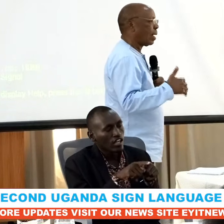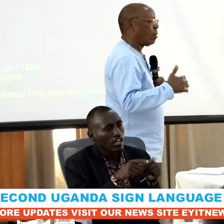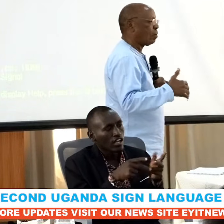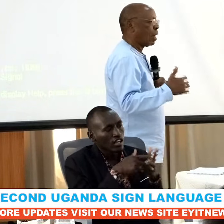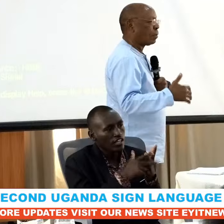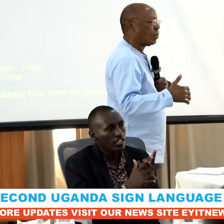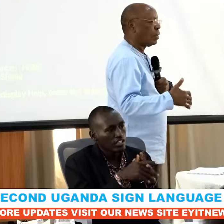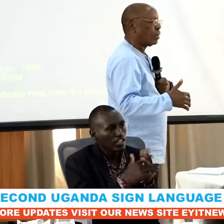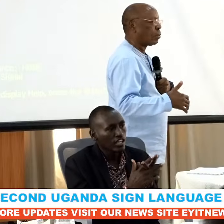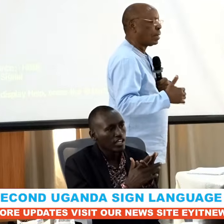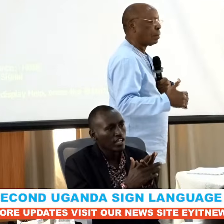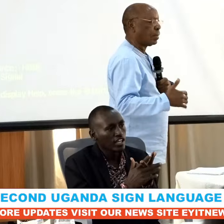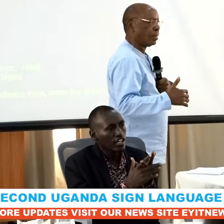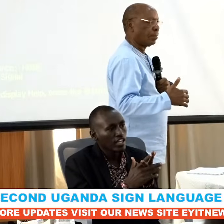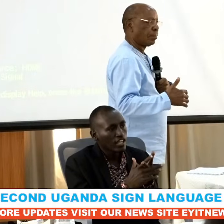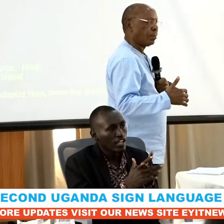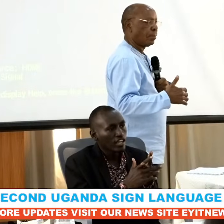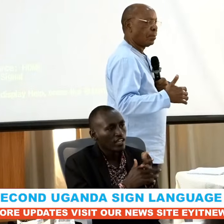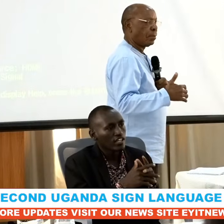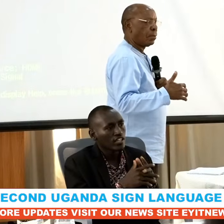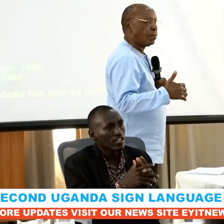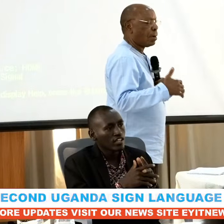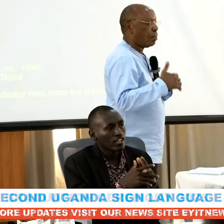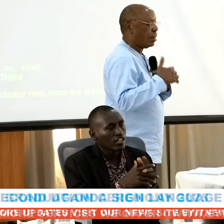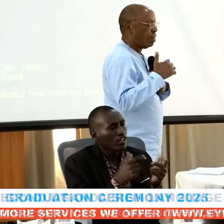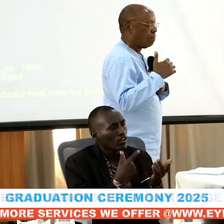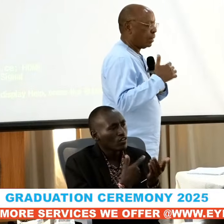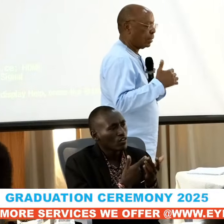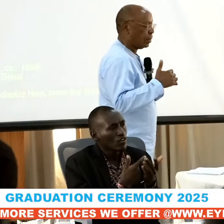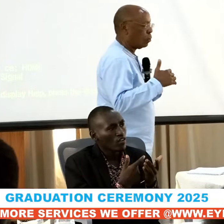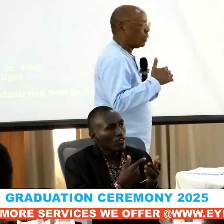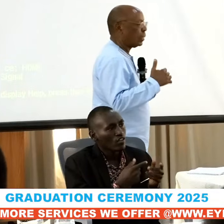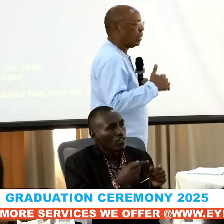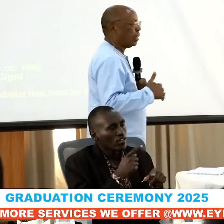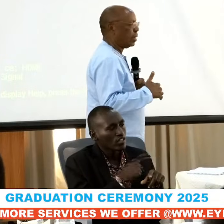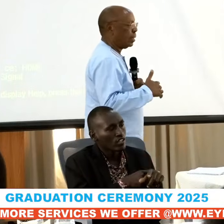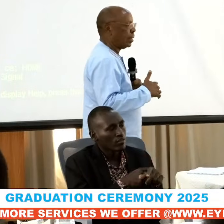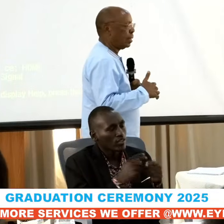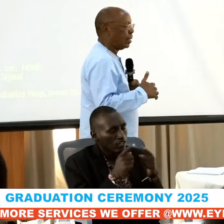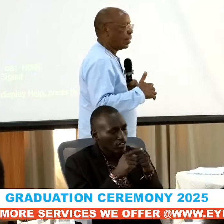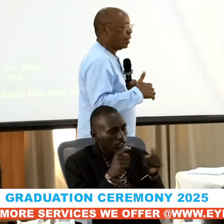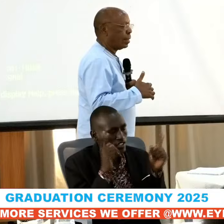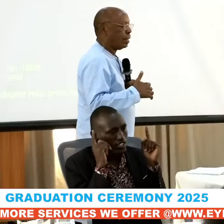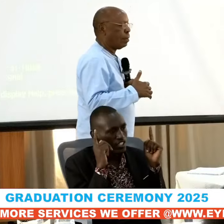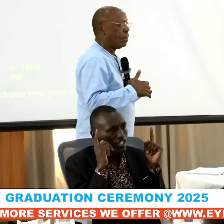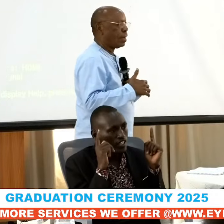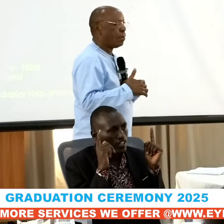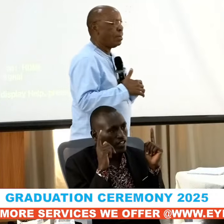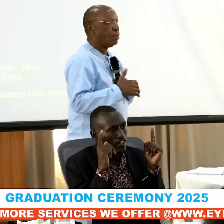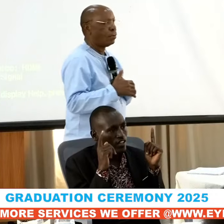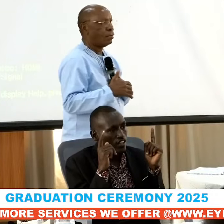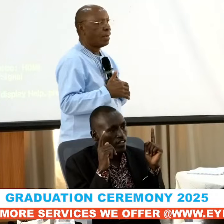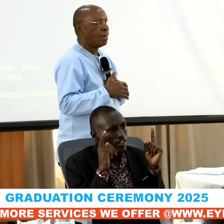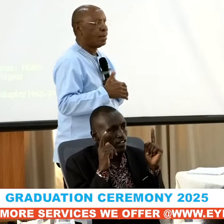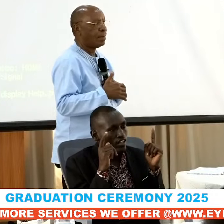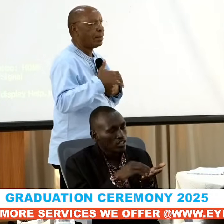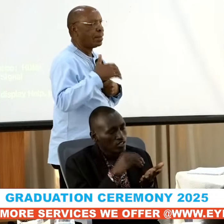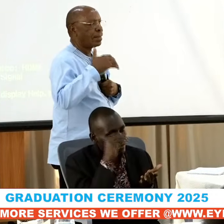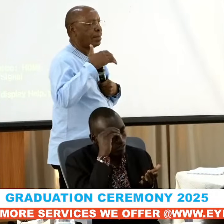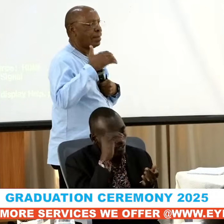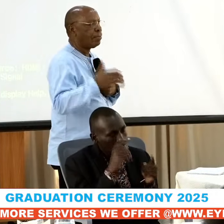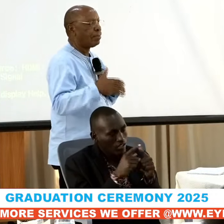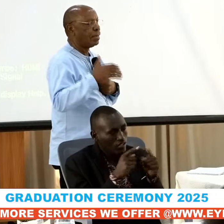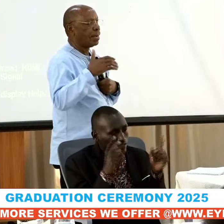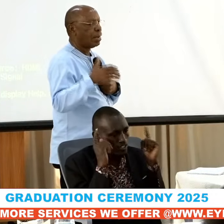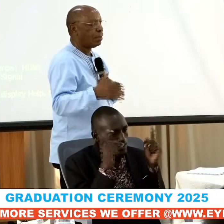what kind of language do you need to adapt? So when the university goes in, Then we shall need also to learn